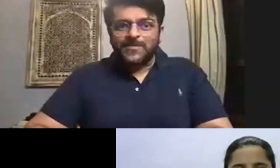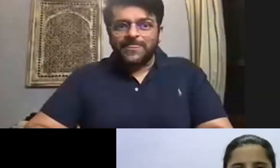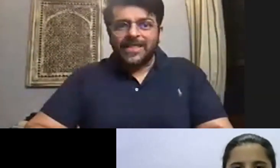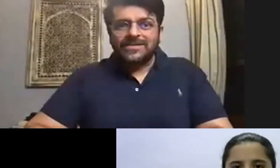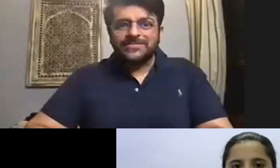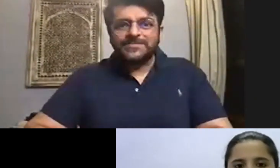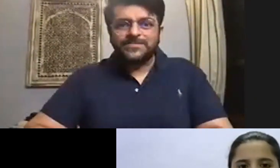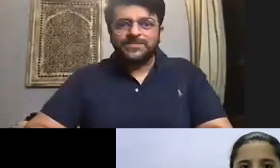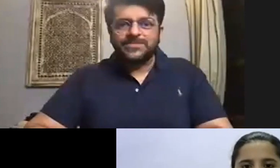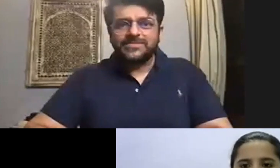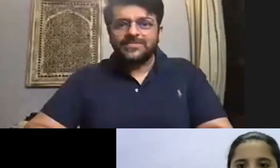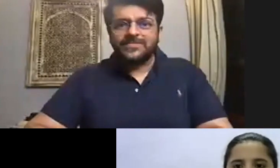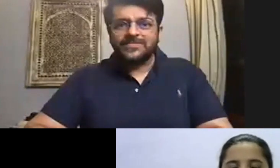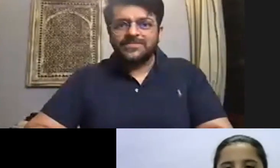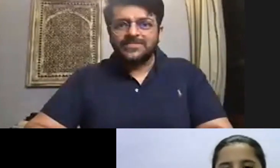Next one.